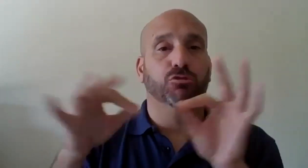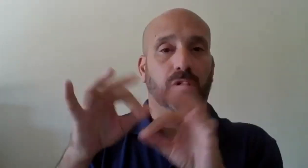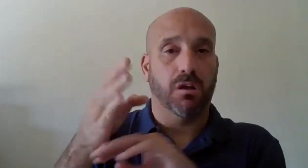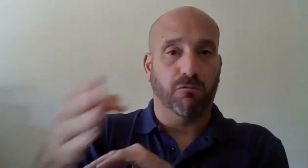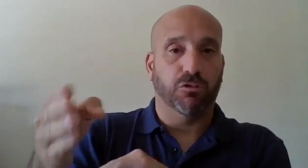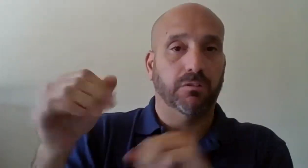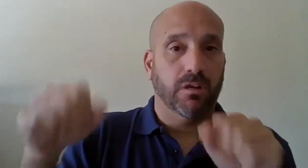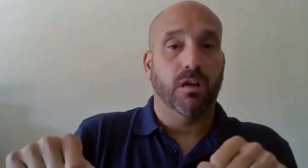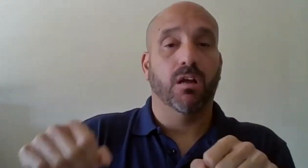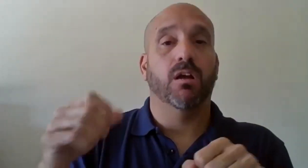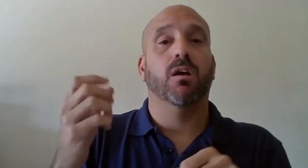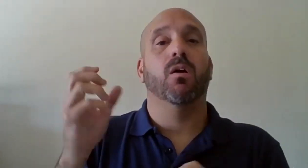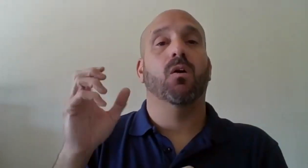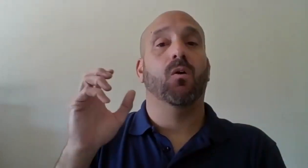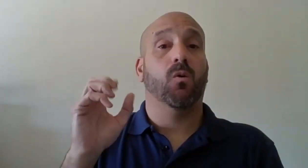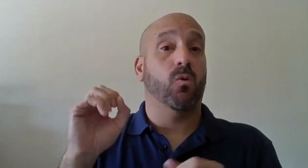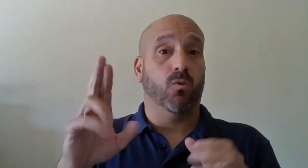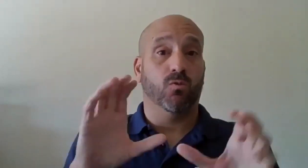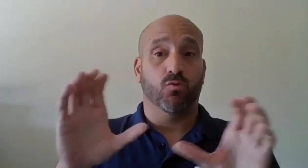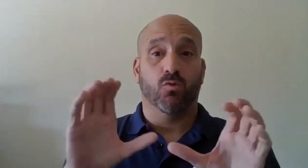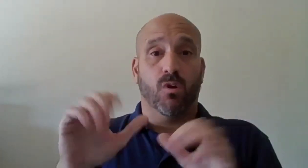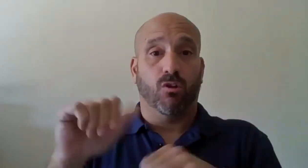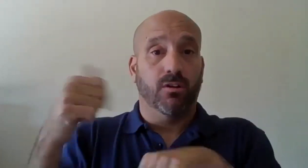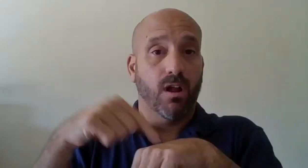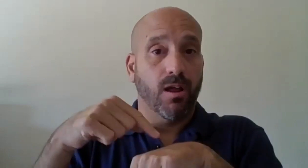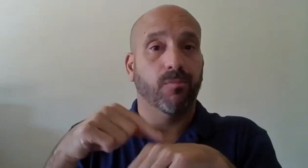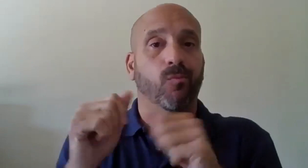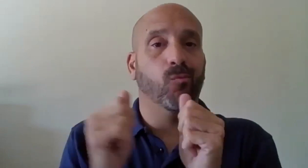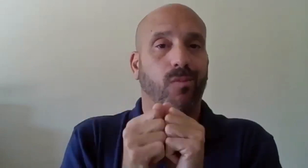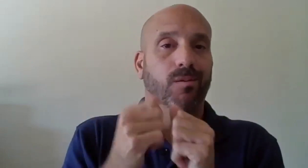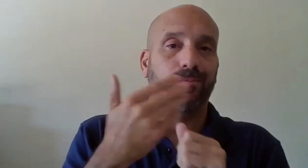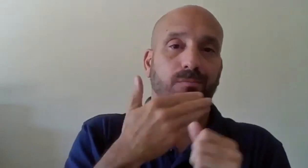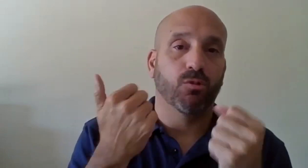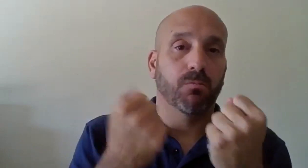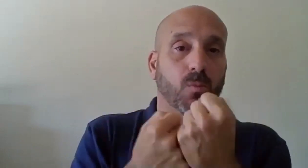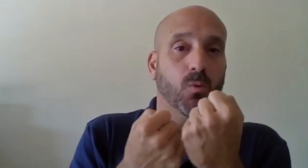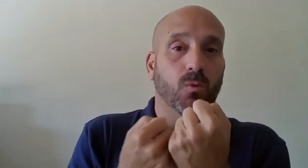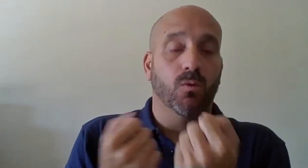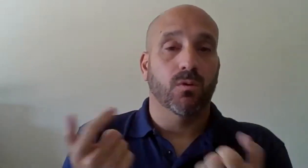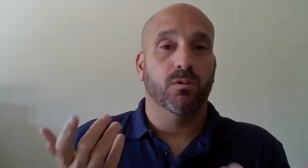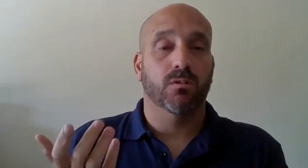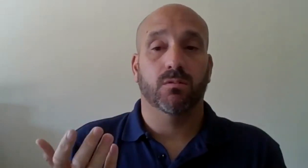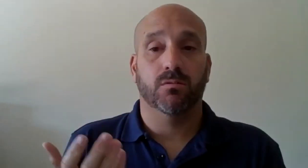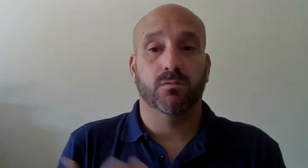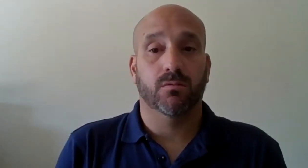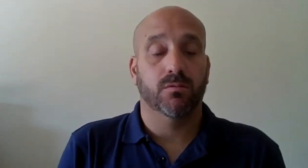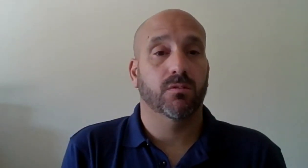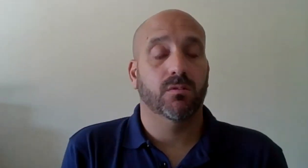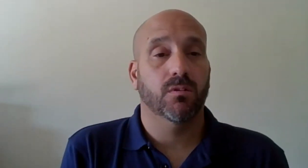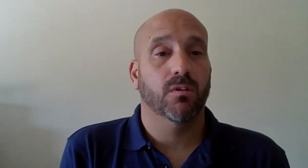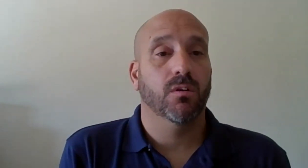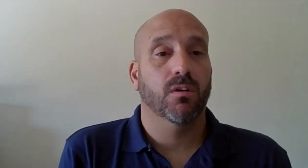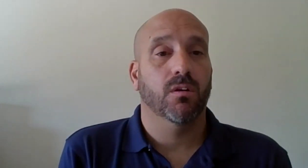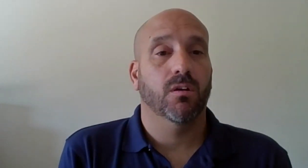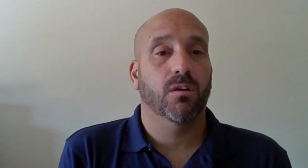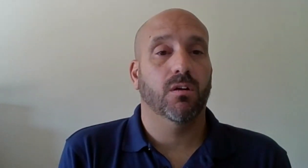we can add captioning after this forum is finished, or we could reschedule this meeting for another time with better support. What would you guys like